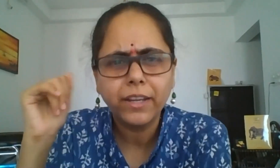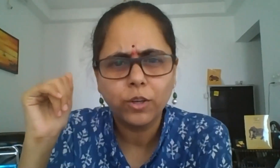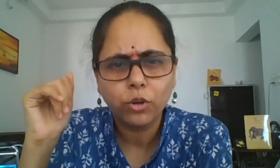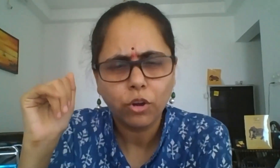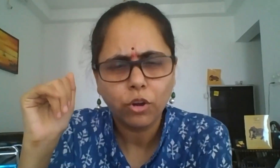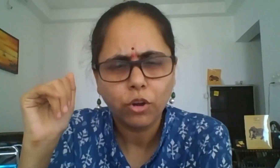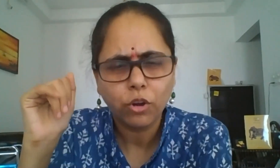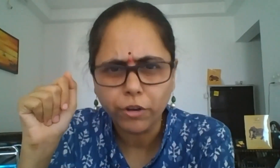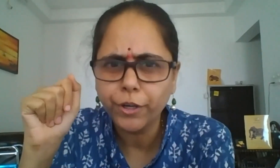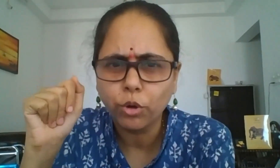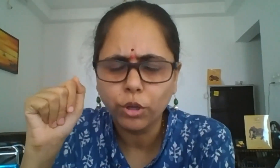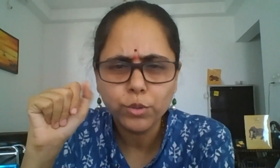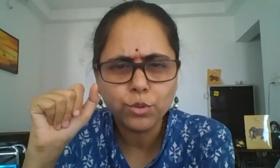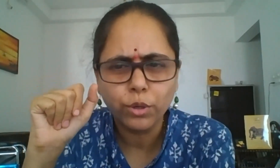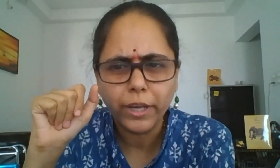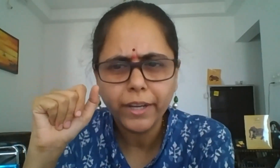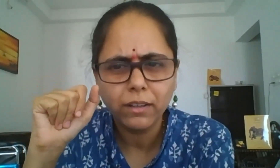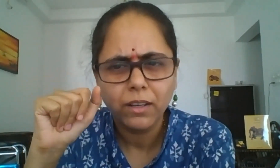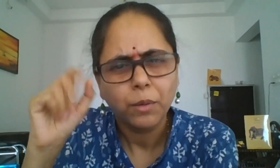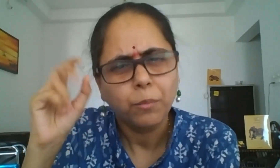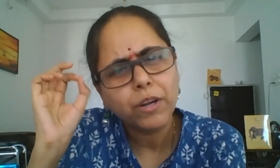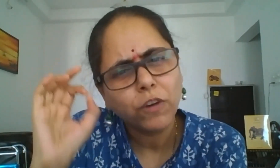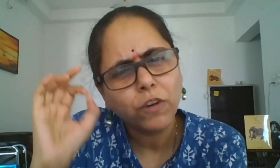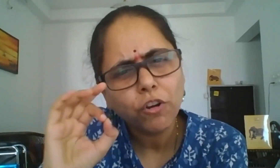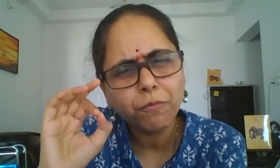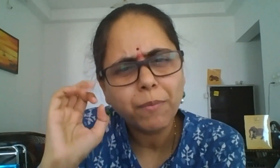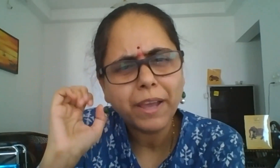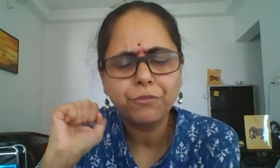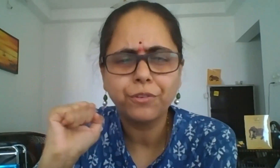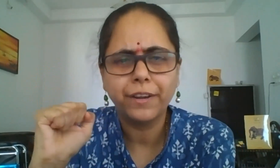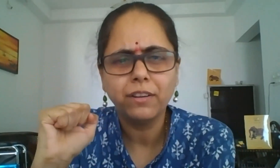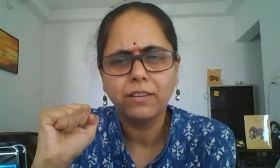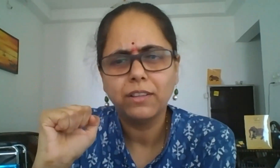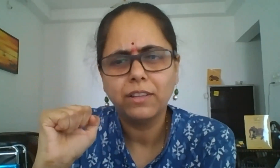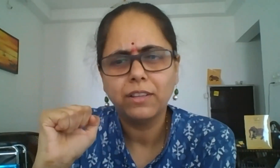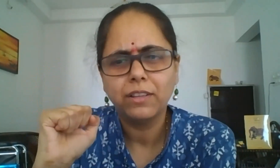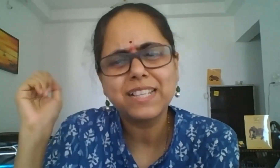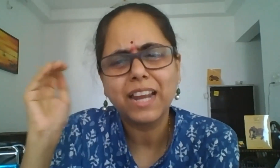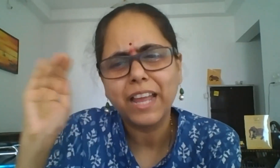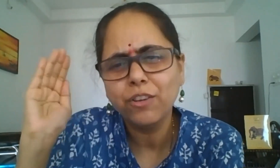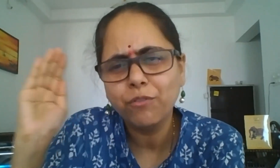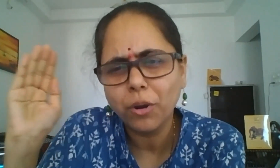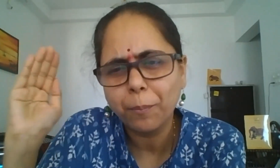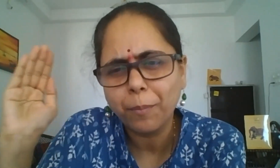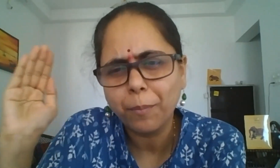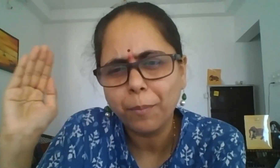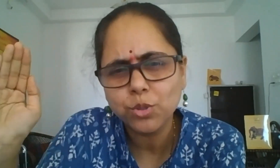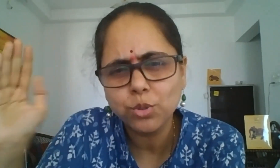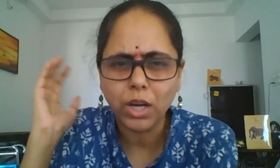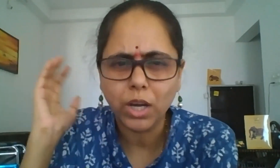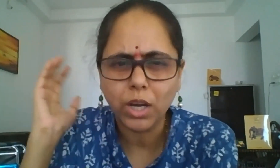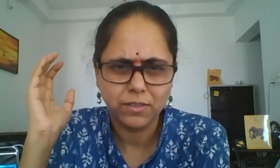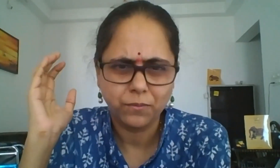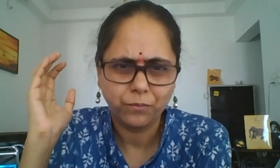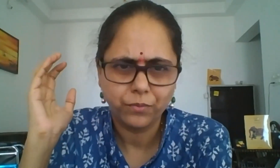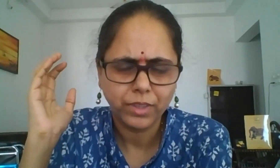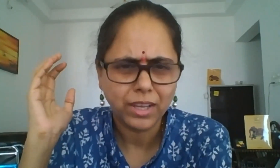o'clock. "Ma'am, sorry to call you so late, but one of my friend is crying for past 2 hours." I said,